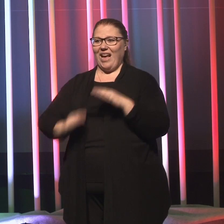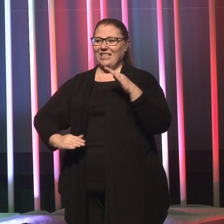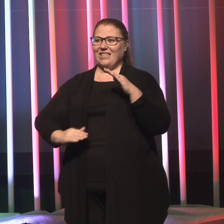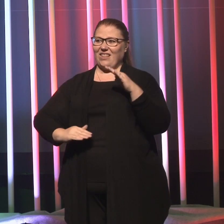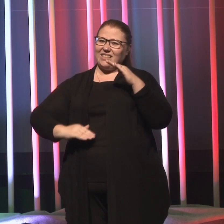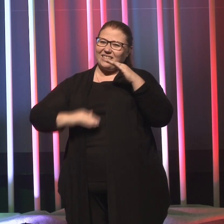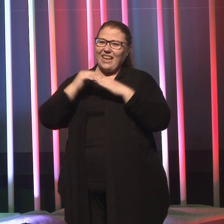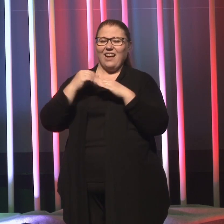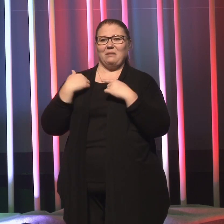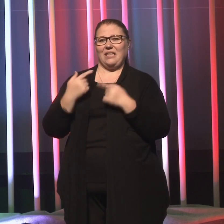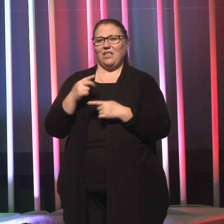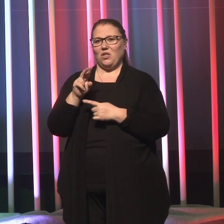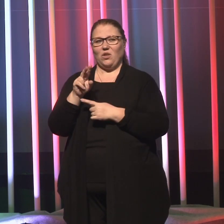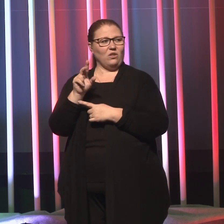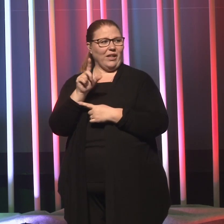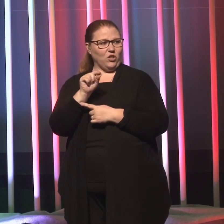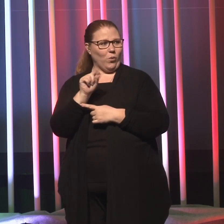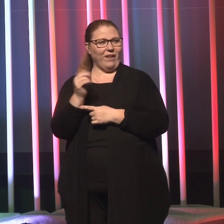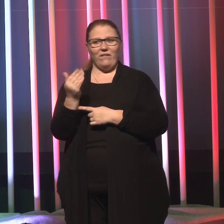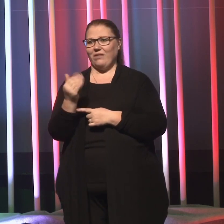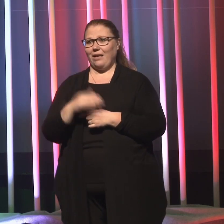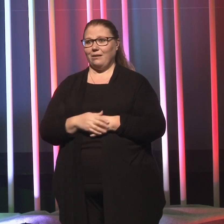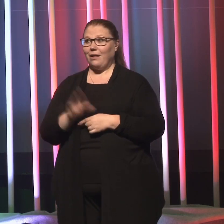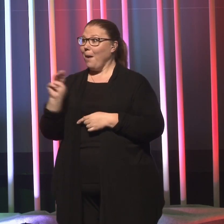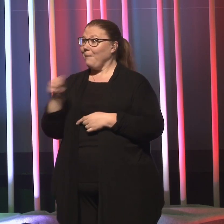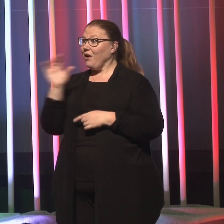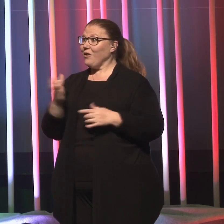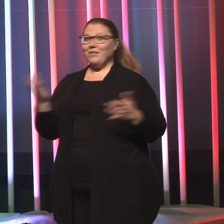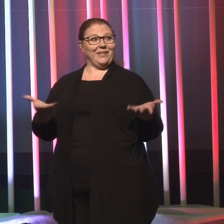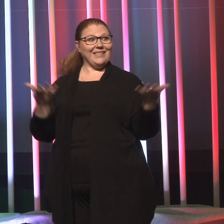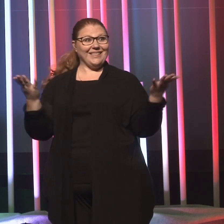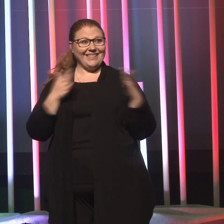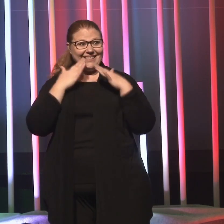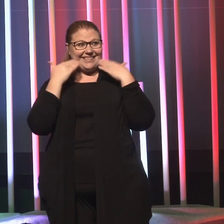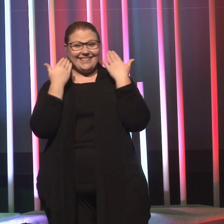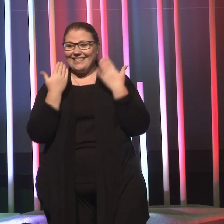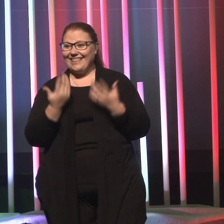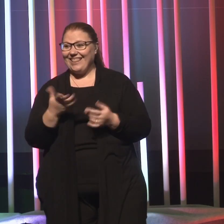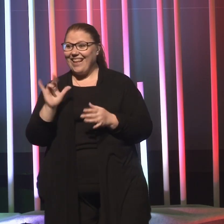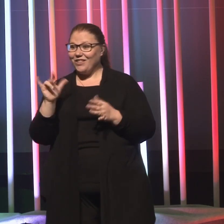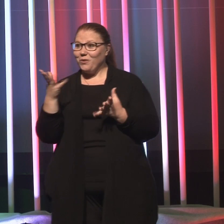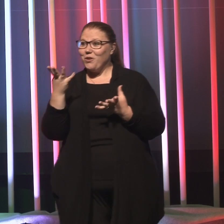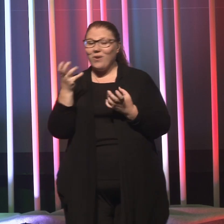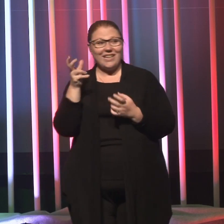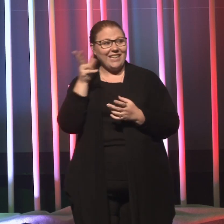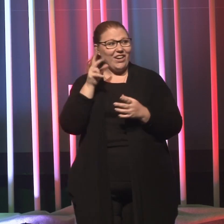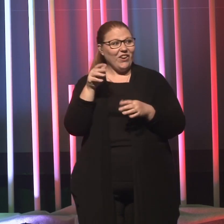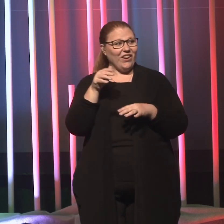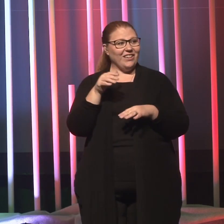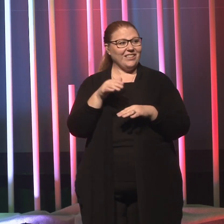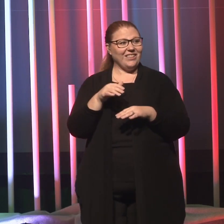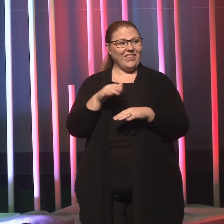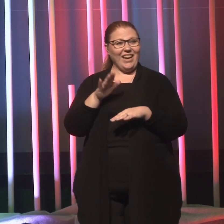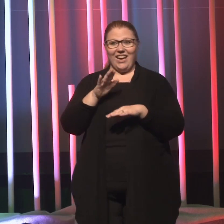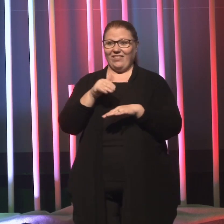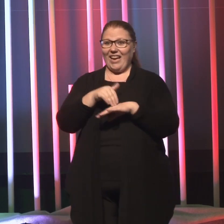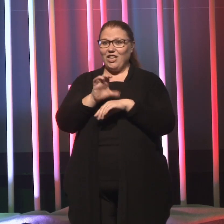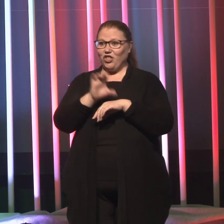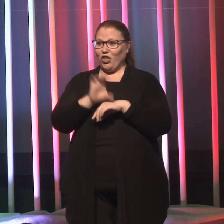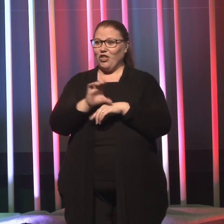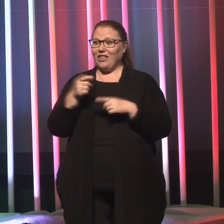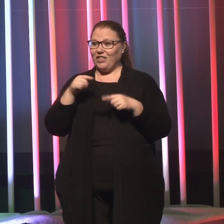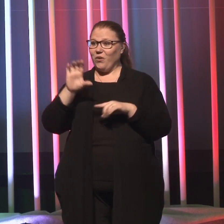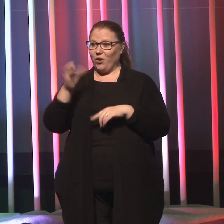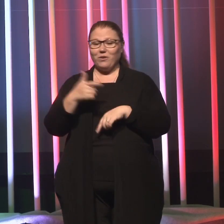2015. Hey, Merry Christmas. Right, just what you wanted to hear when you came to church on December 18th. But the reality